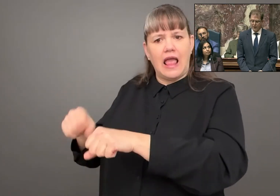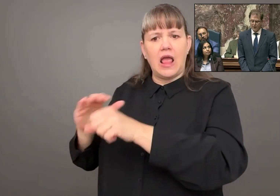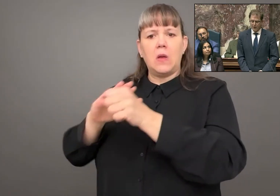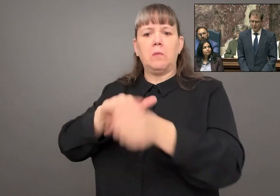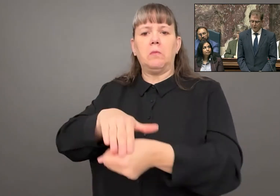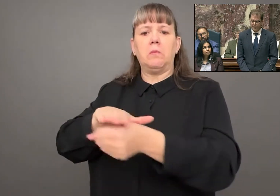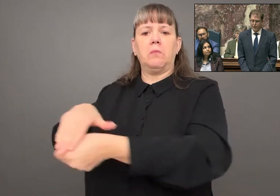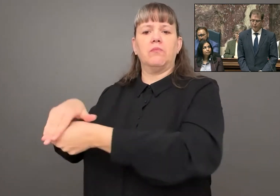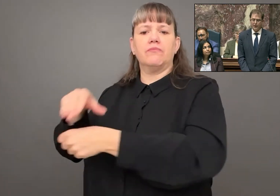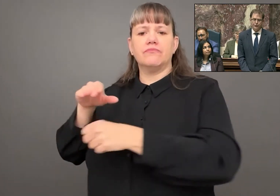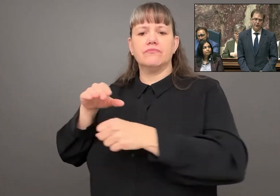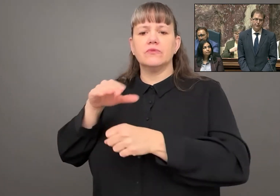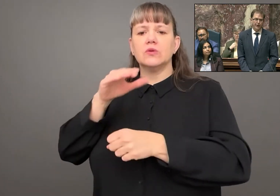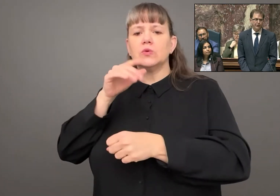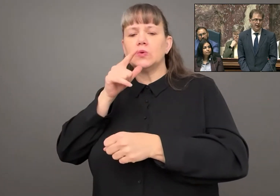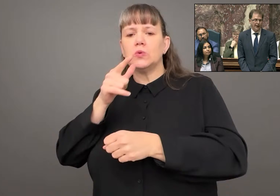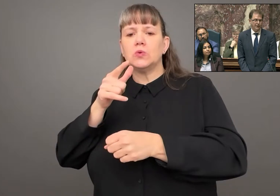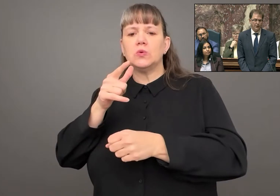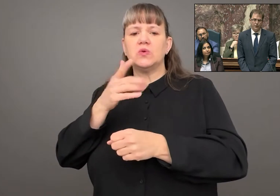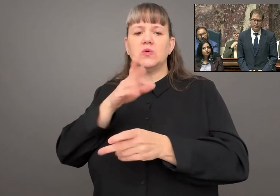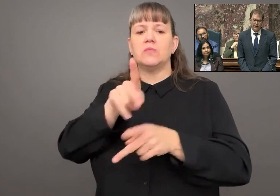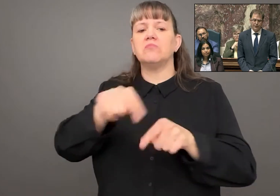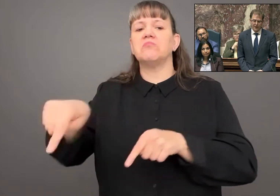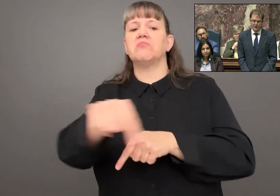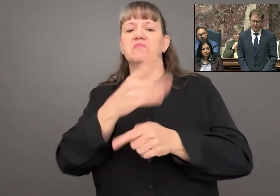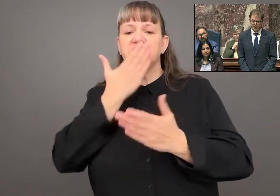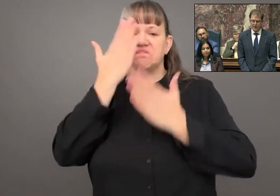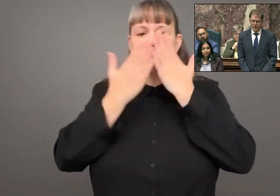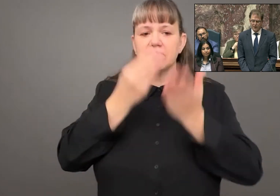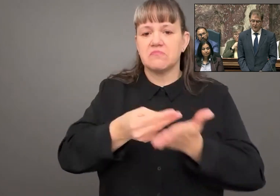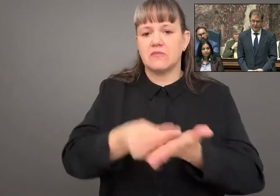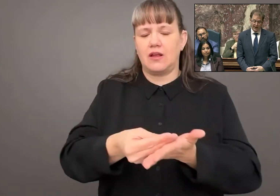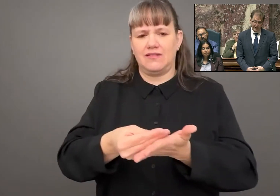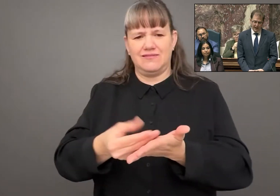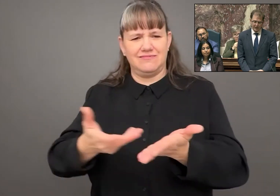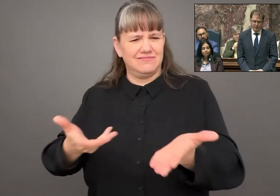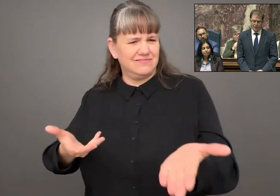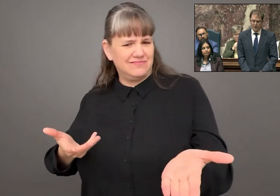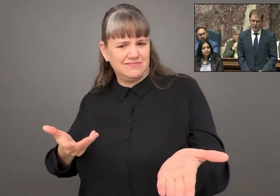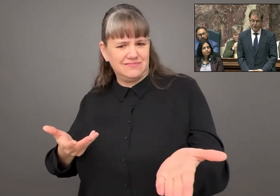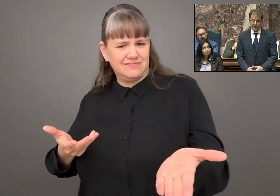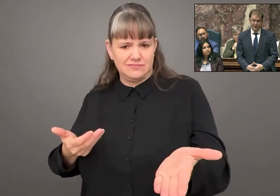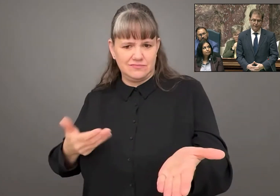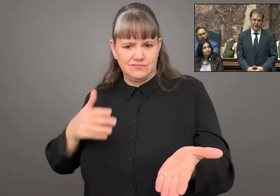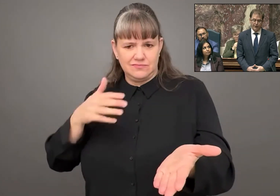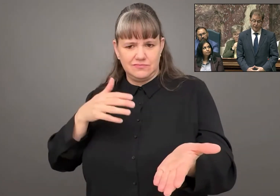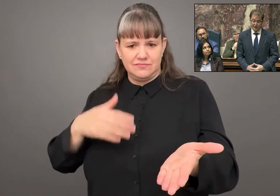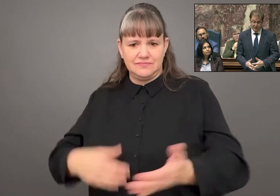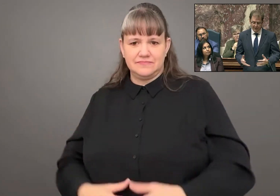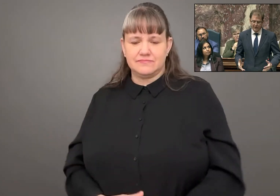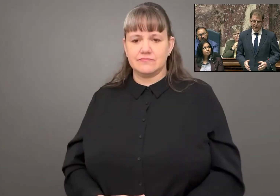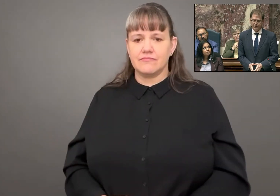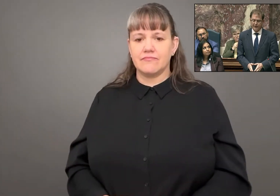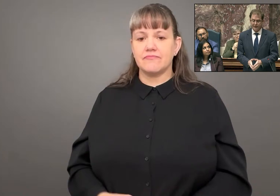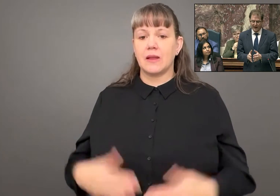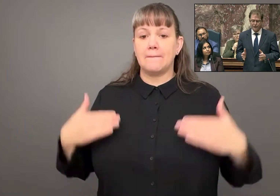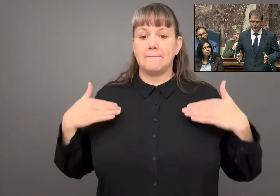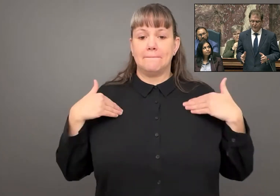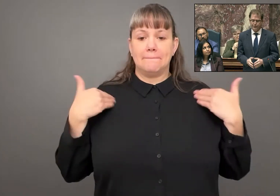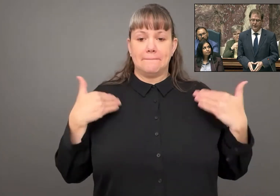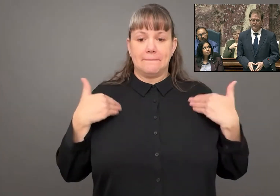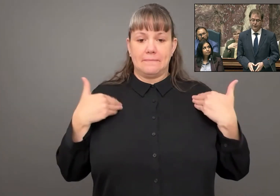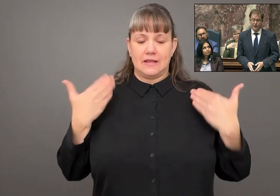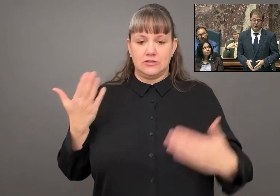pass the Fuel Price Transparency Act in 2019. And that act has had a very significant effect,